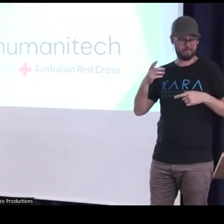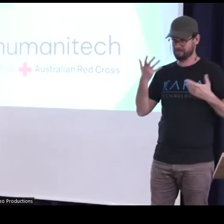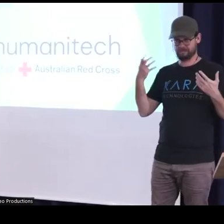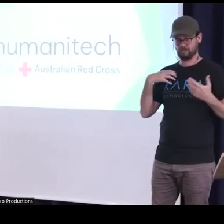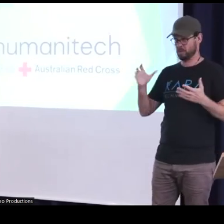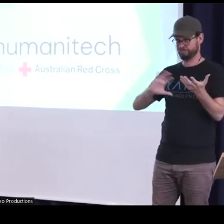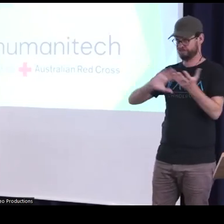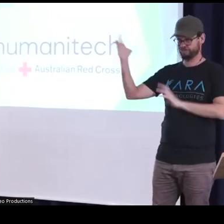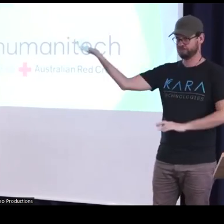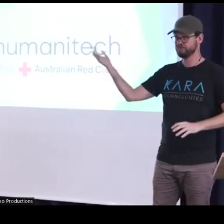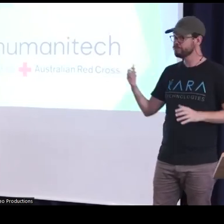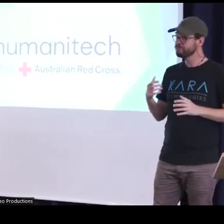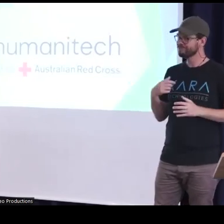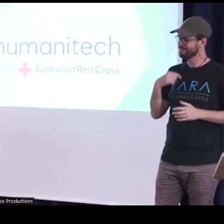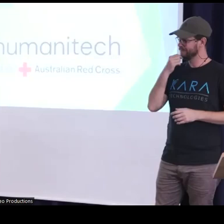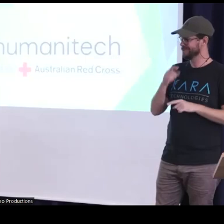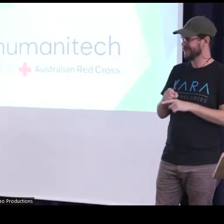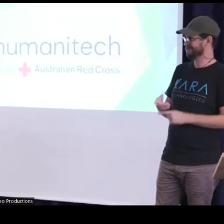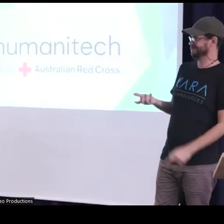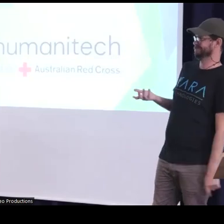changing. Emergencies are becoming more prevalent.